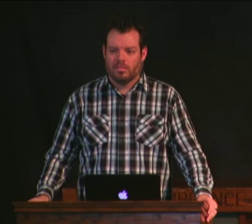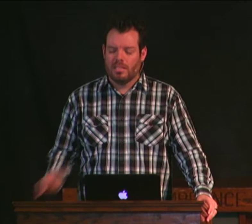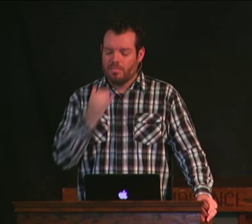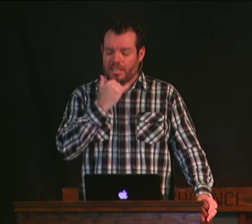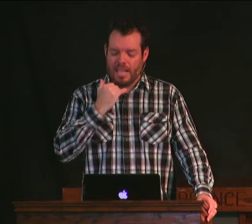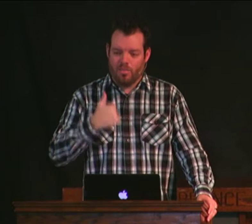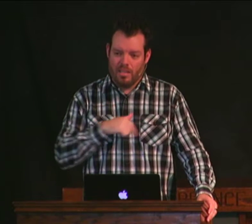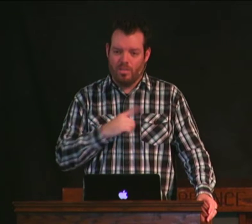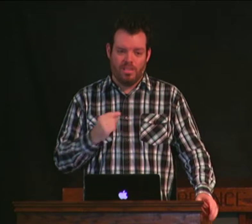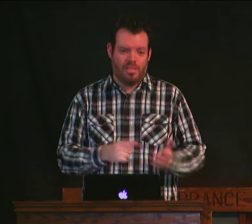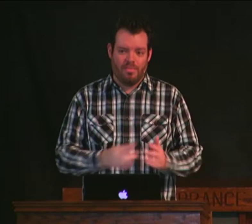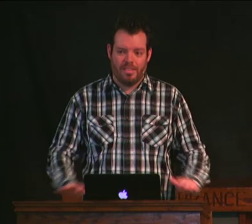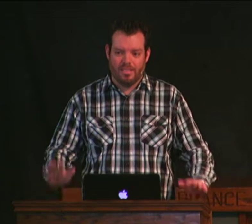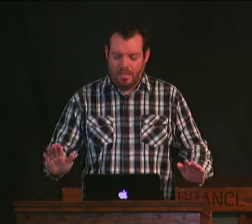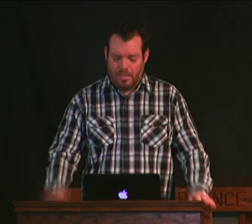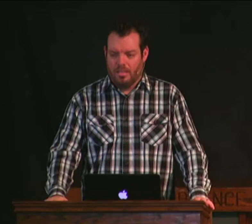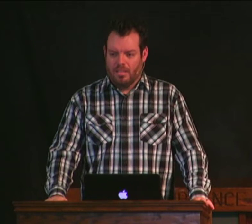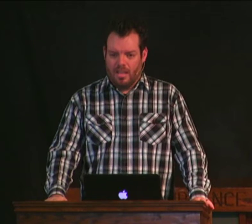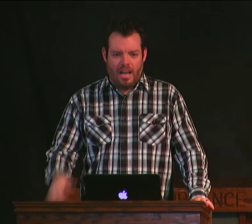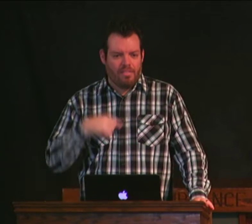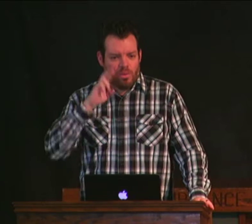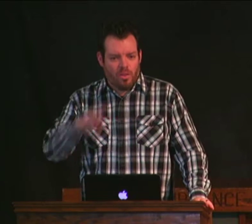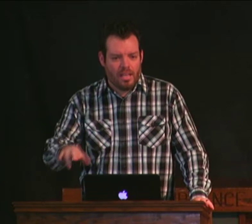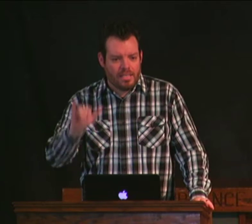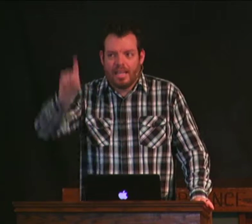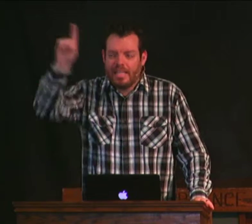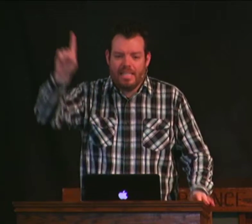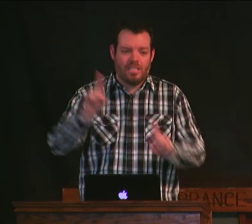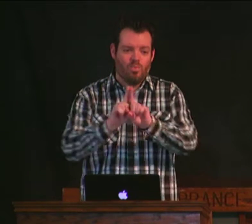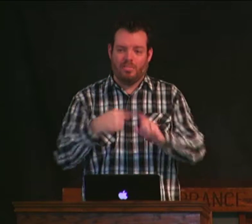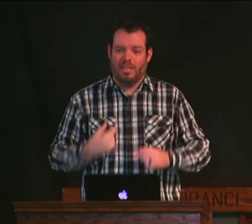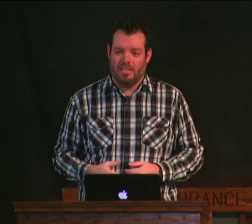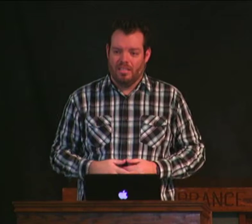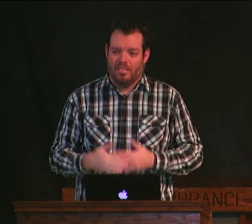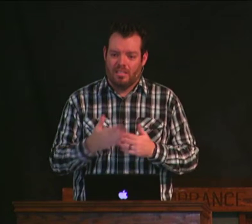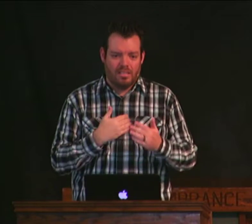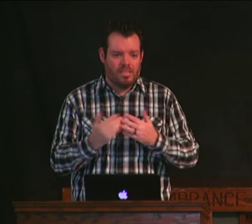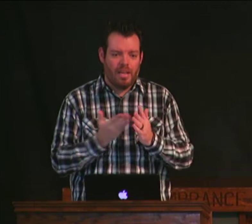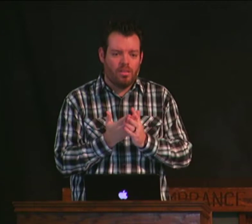That's the mistake we do sometimes. I have to realize that he is with me. It